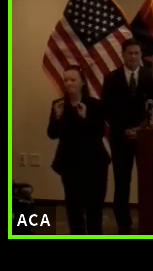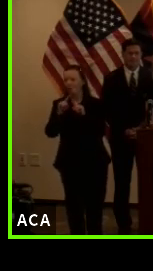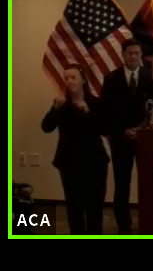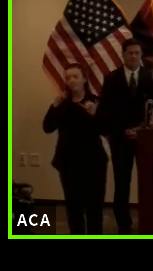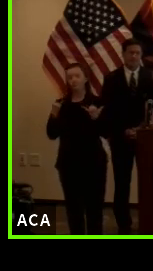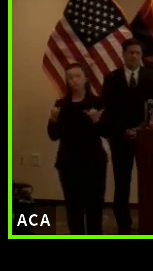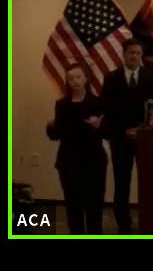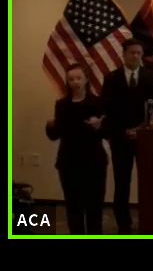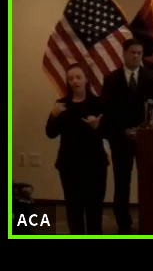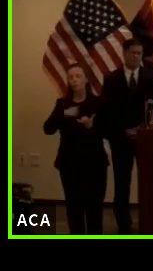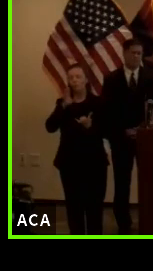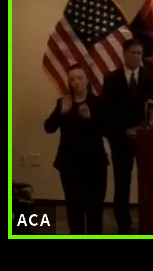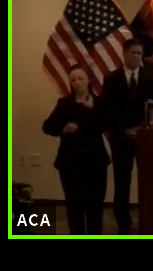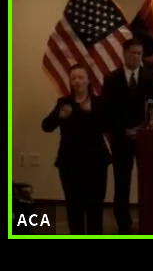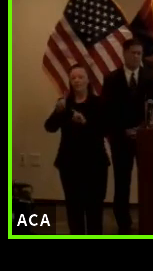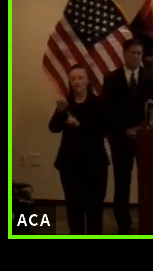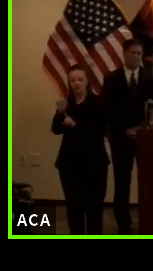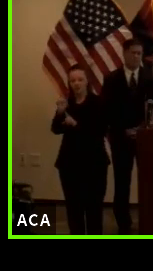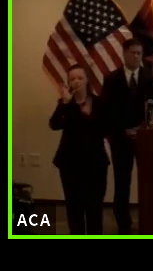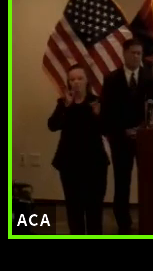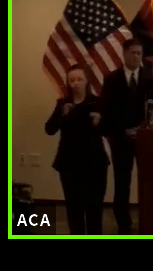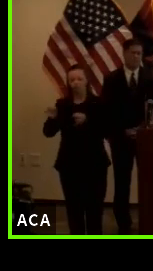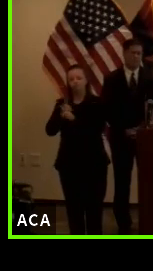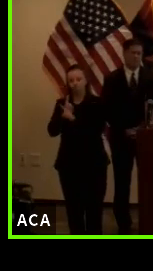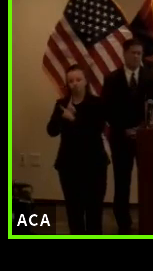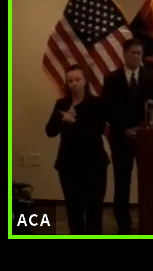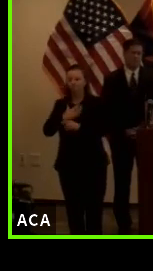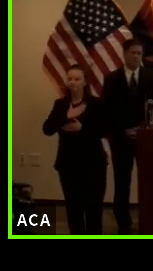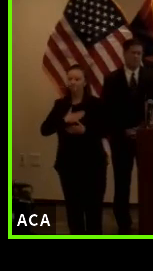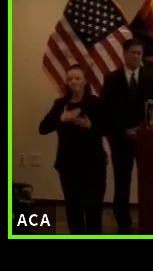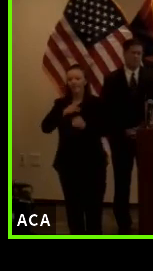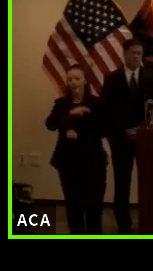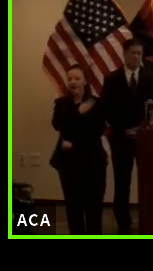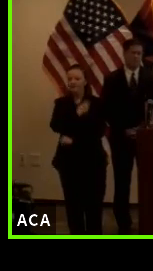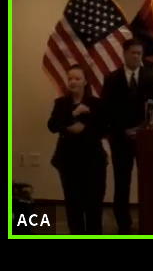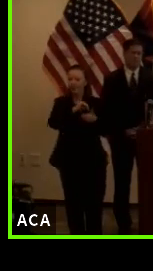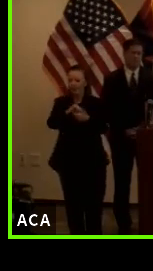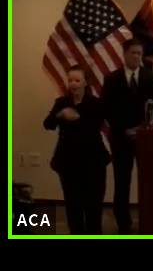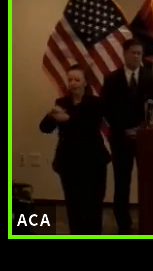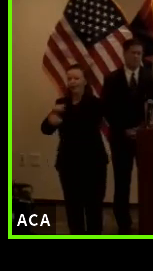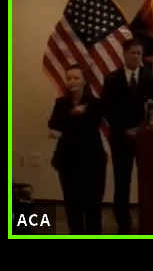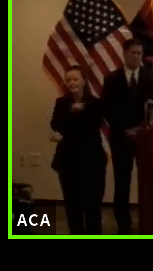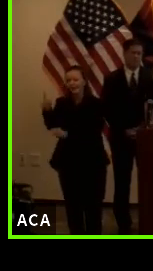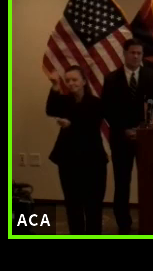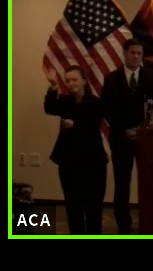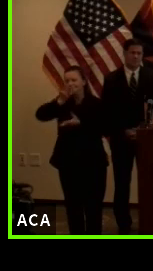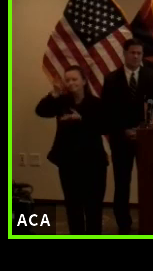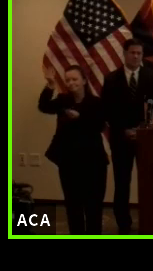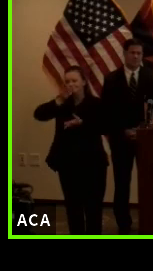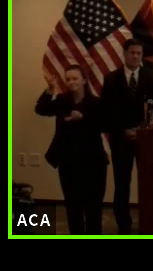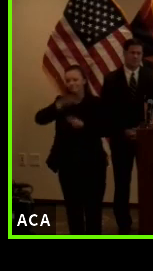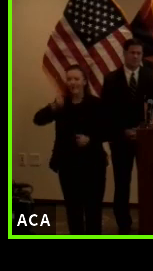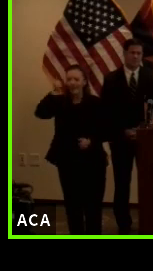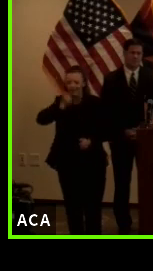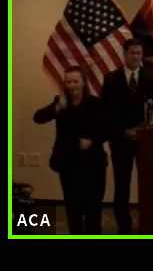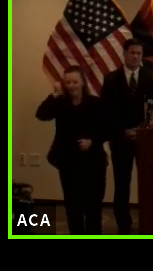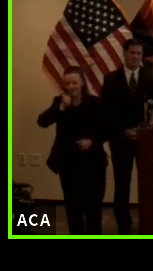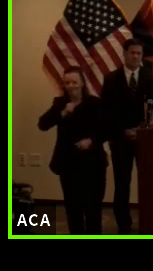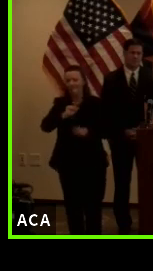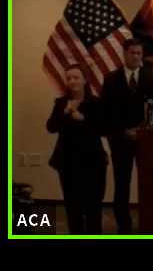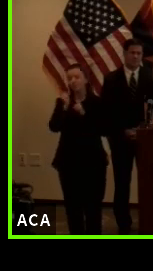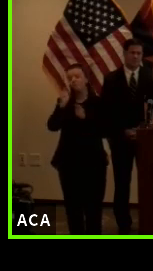decisions. We really appreciate our hospital partners for their diligent reporting of this data every single day. As this situation evolves,